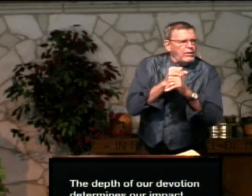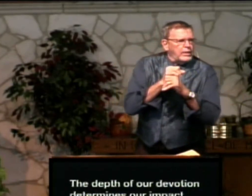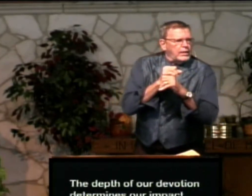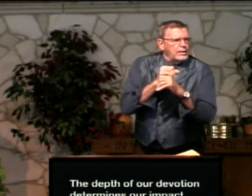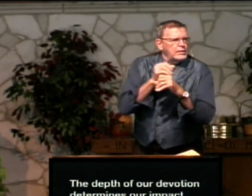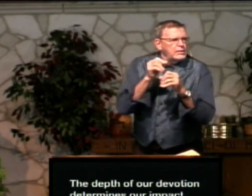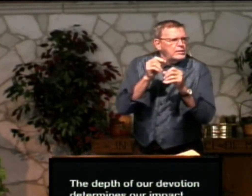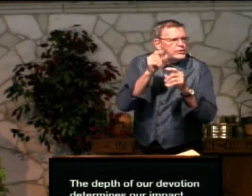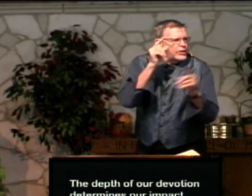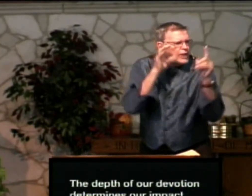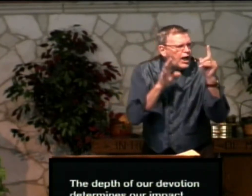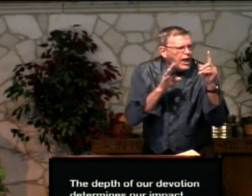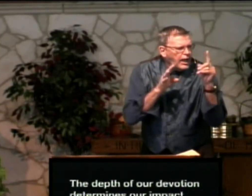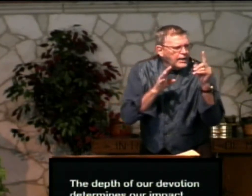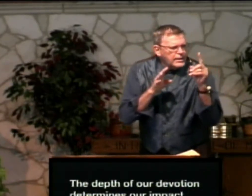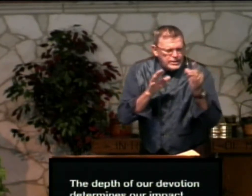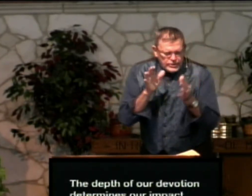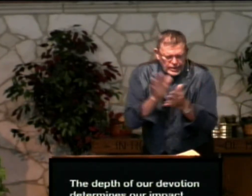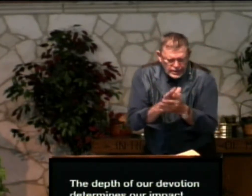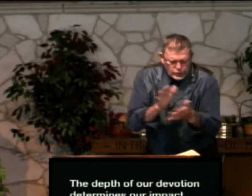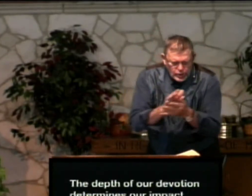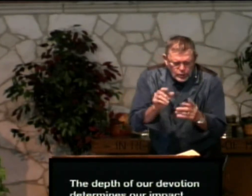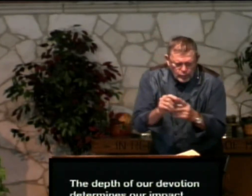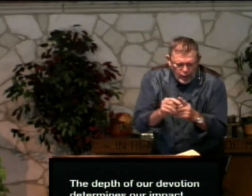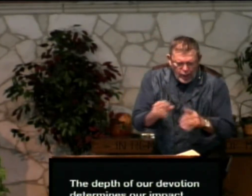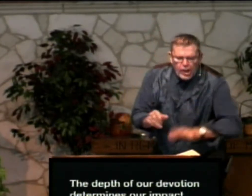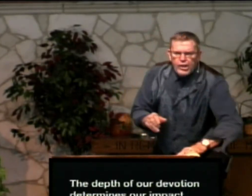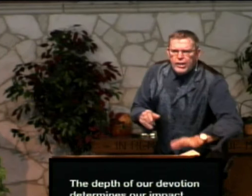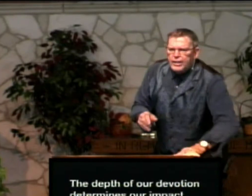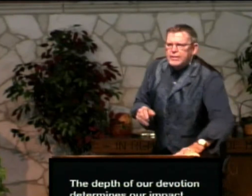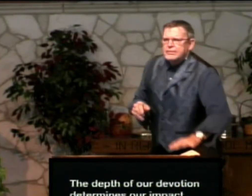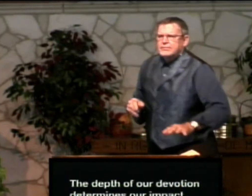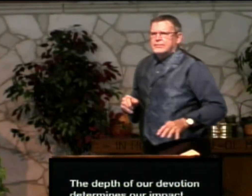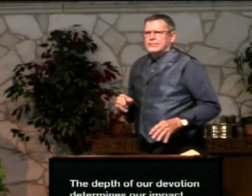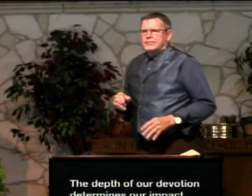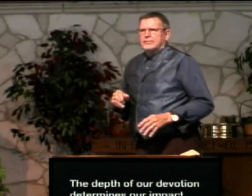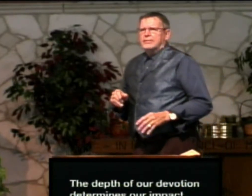committed, devoted to God, to His Word,